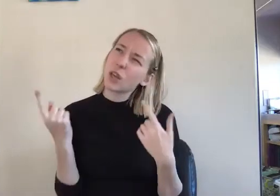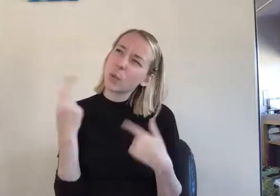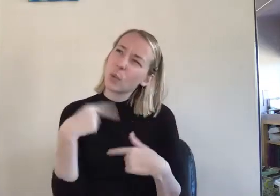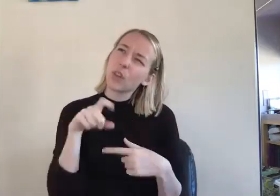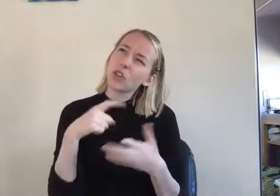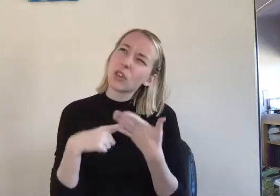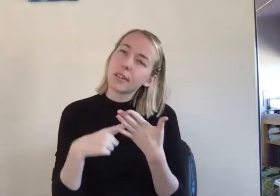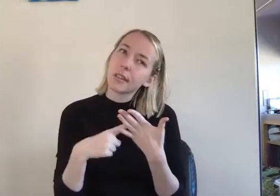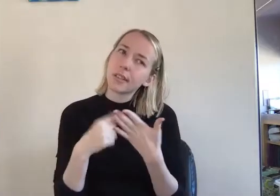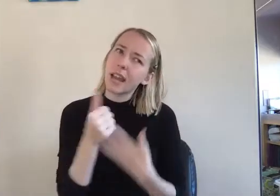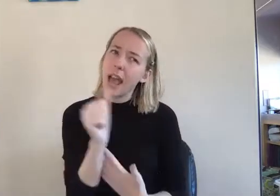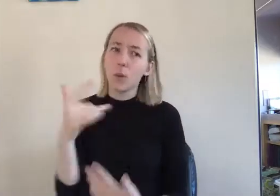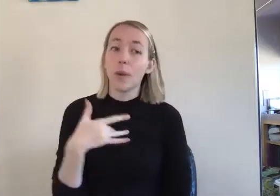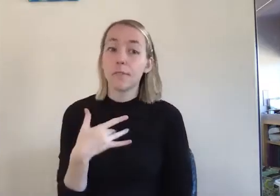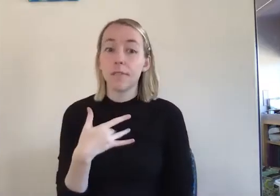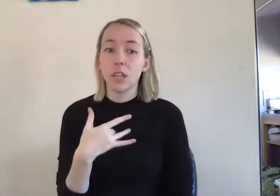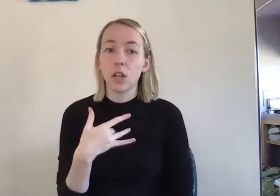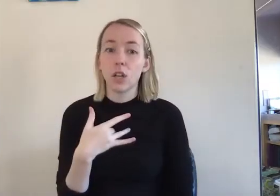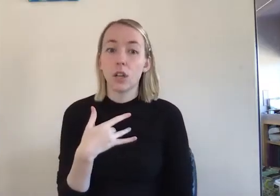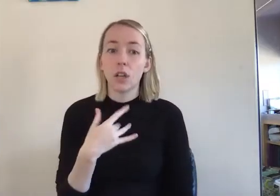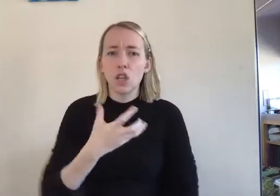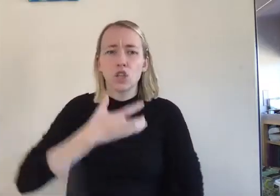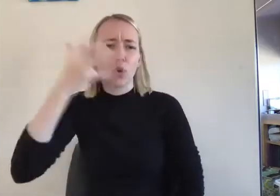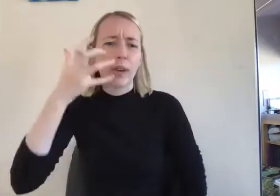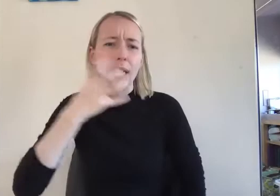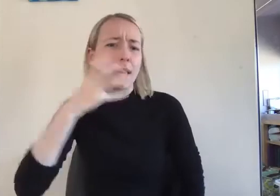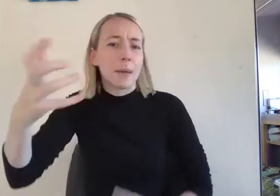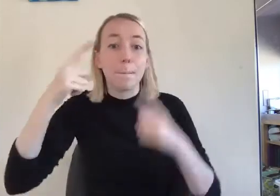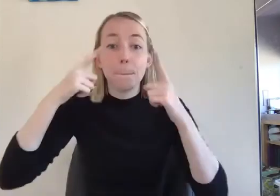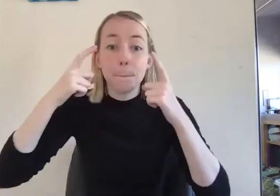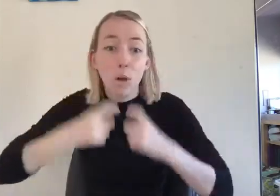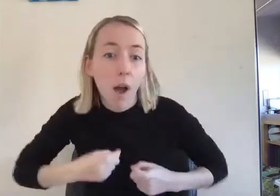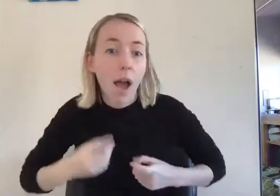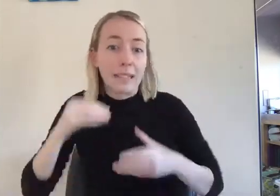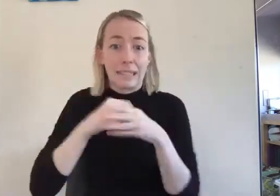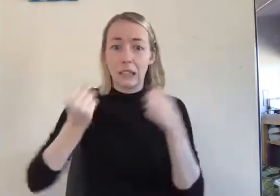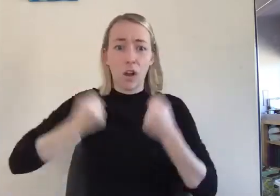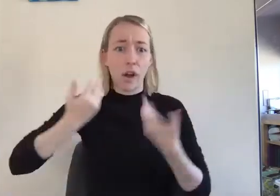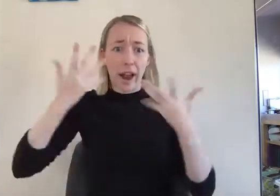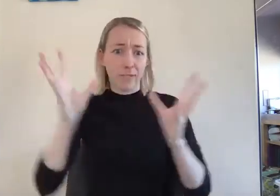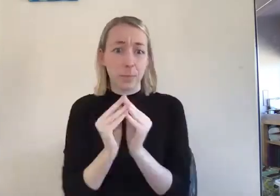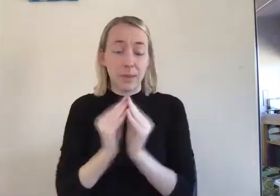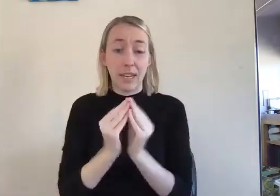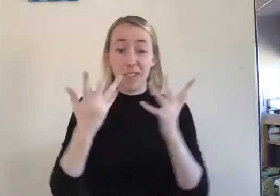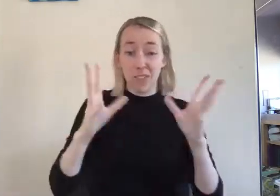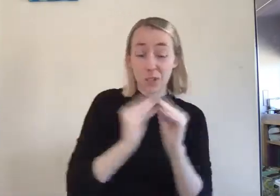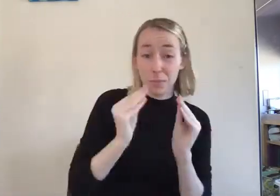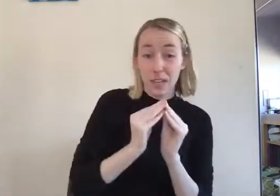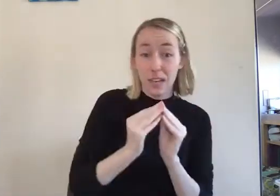thing that we talk about, but did anybody else have like scream cries in their car? I did. I certainly did. I like after